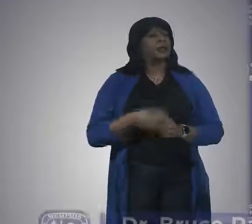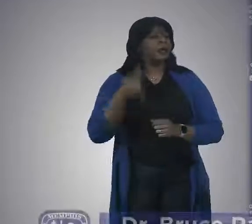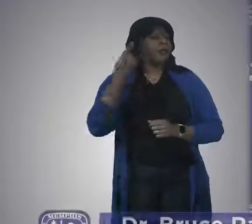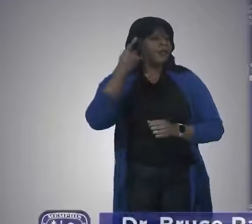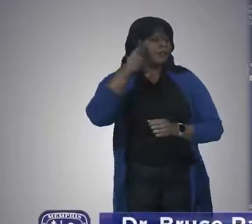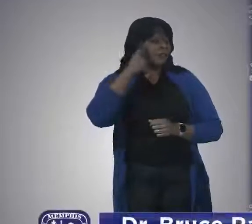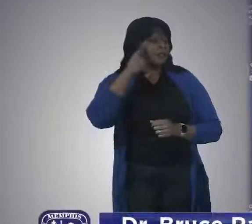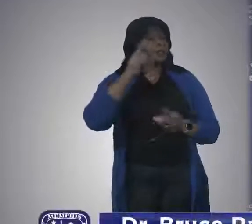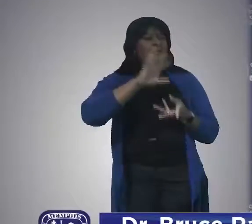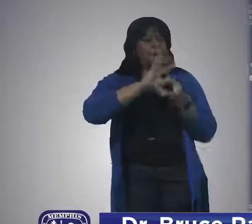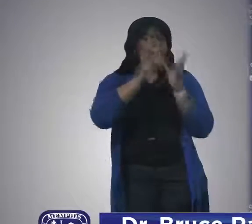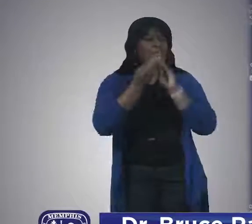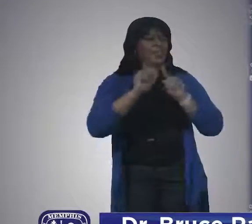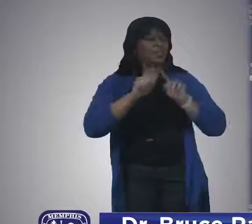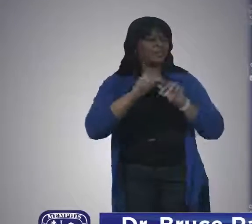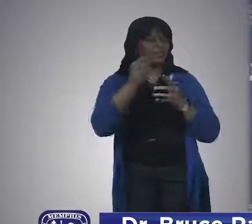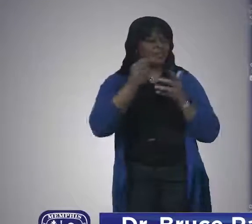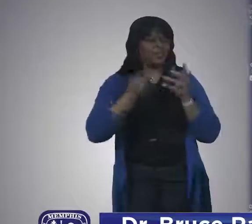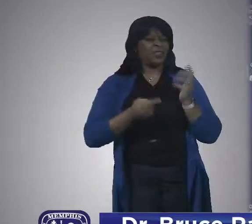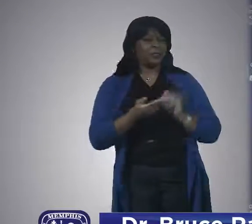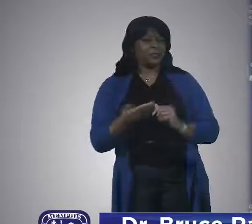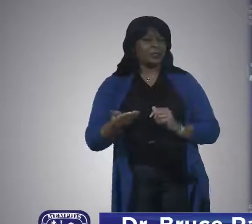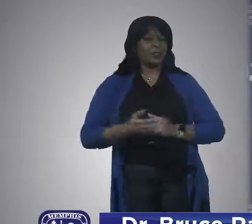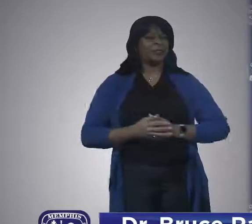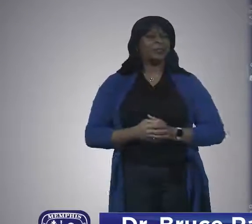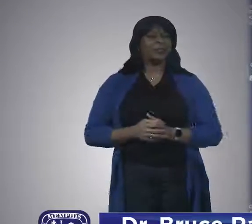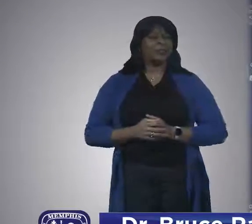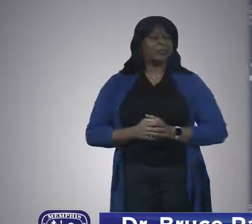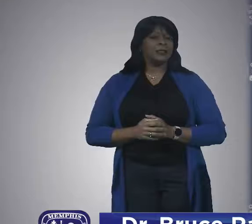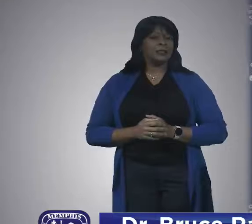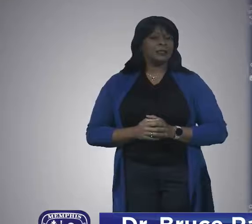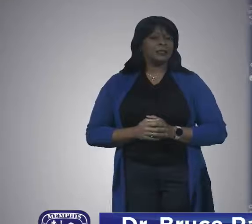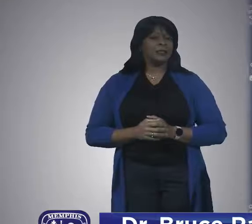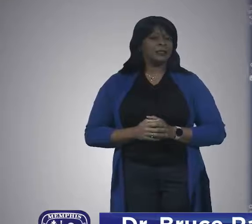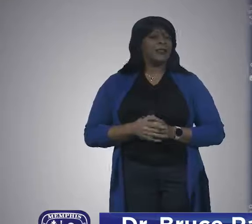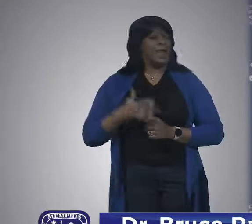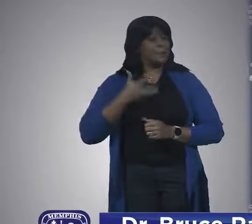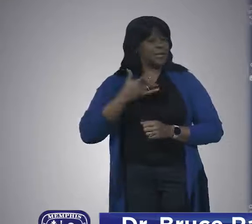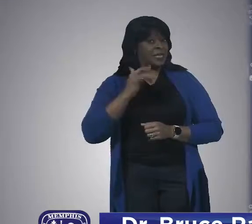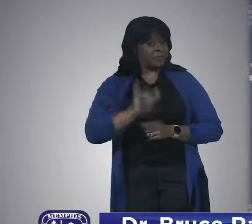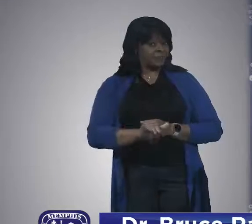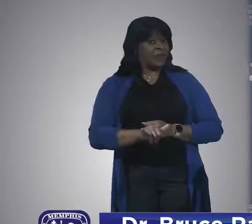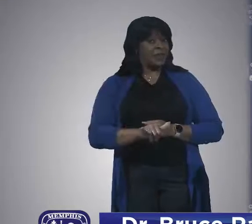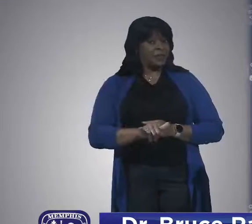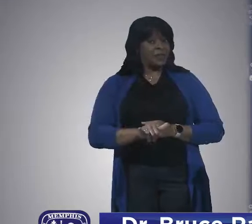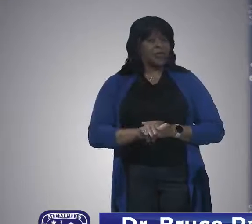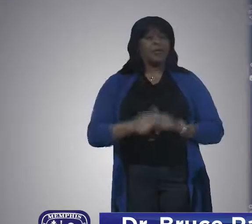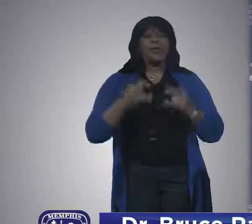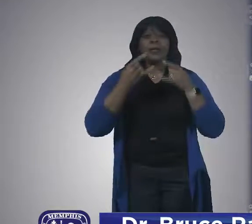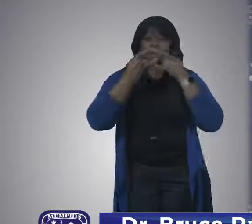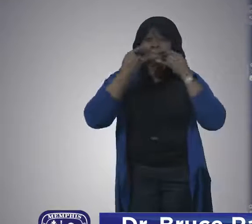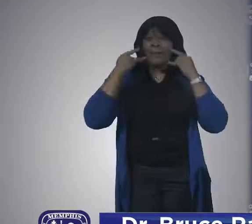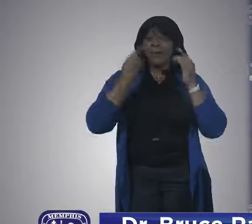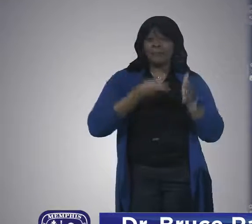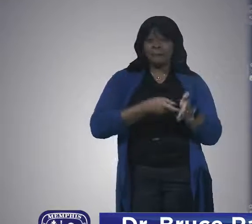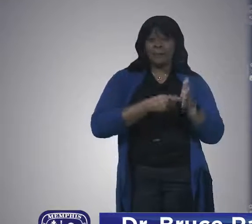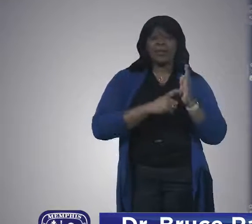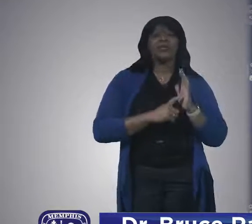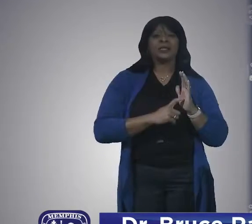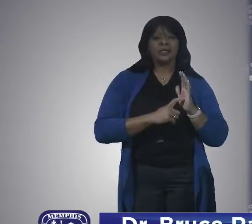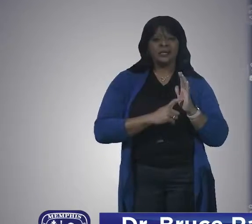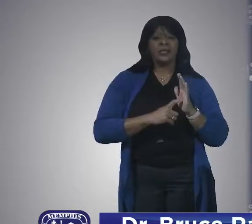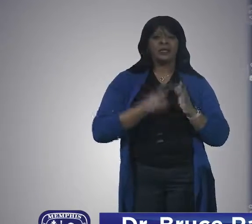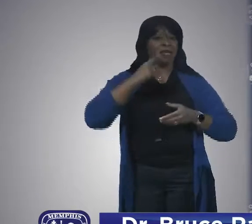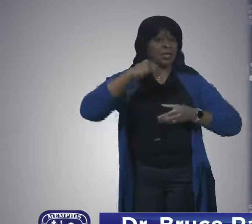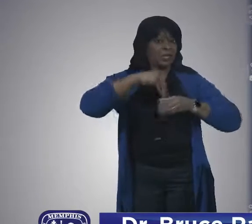think there are a combination of things. I believe that the mask mandate